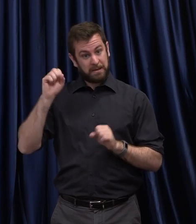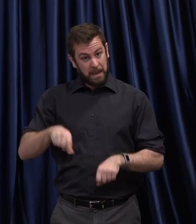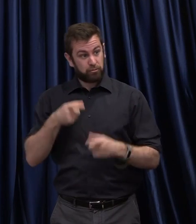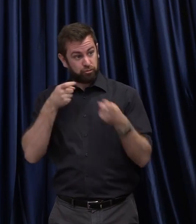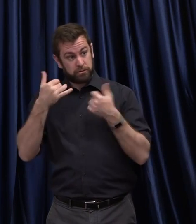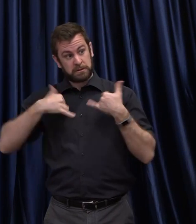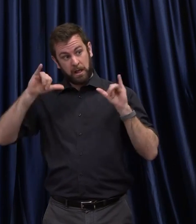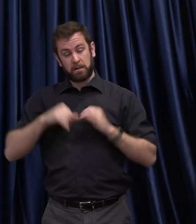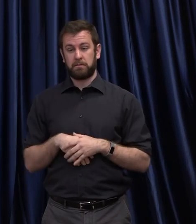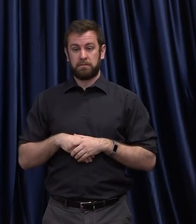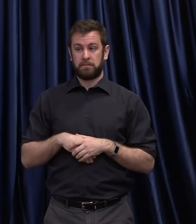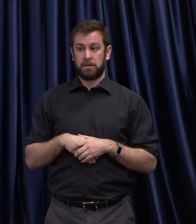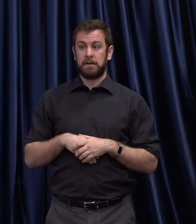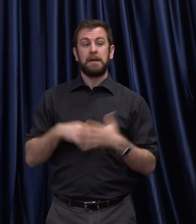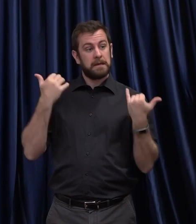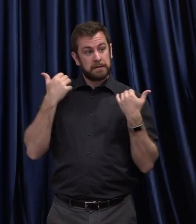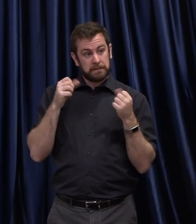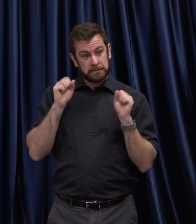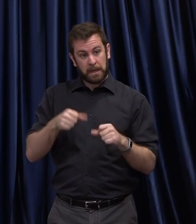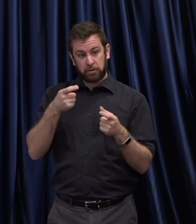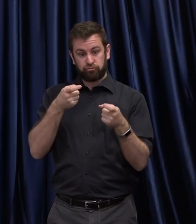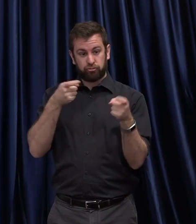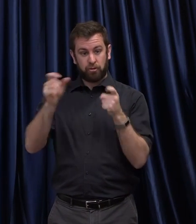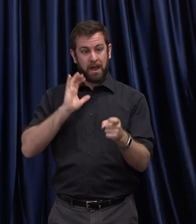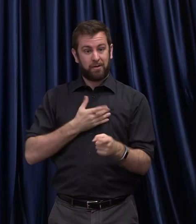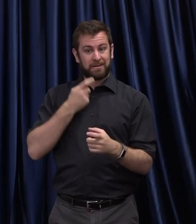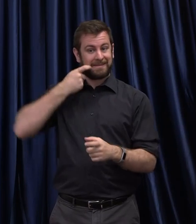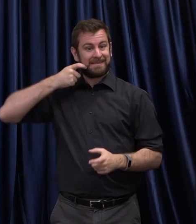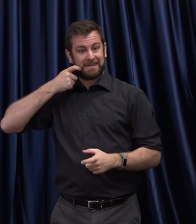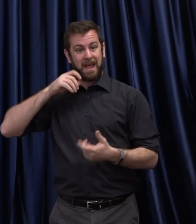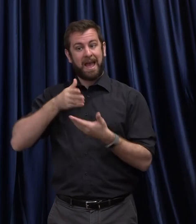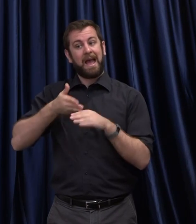Can we control our addictions after iftar?